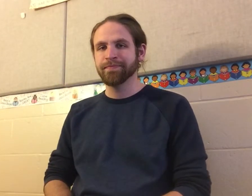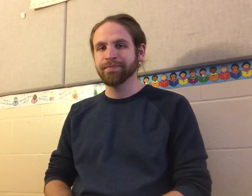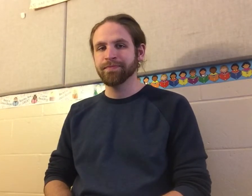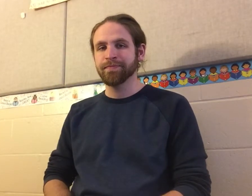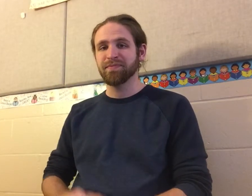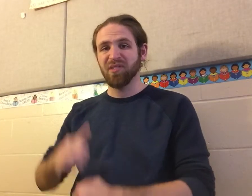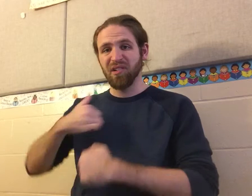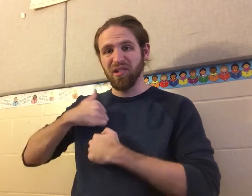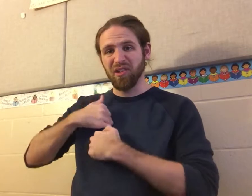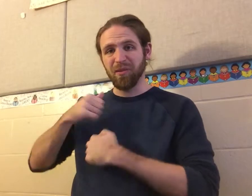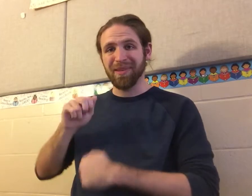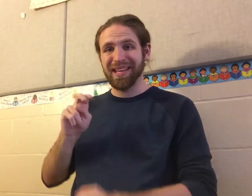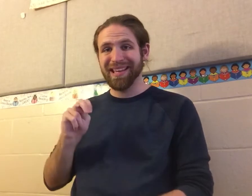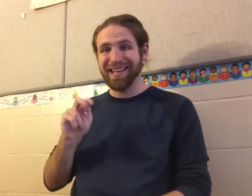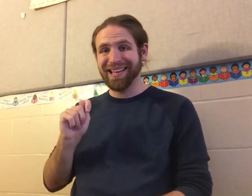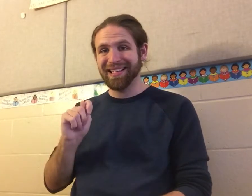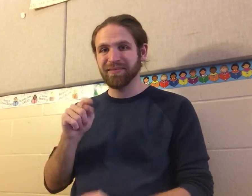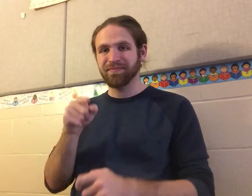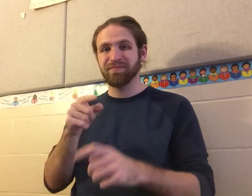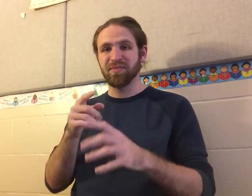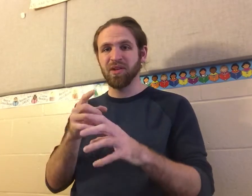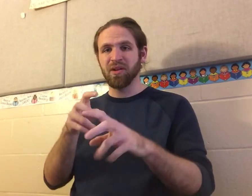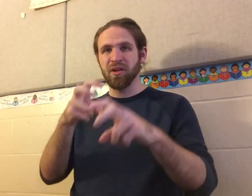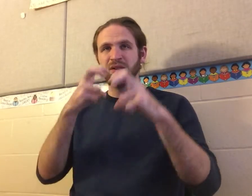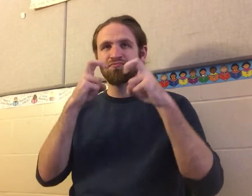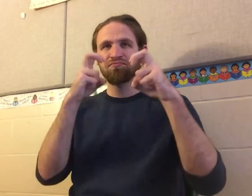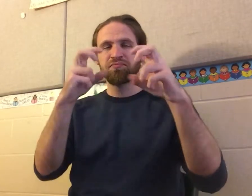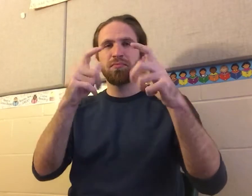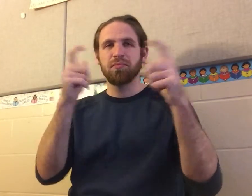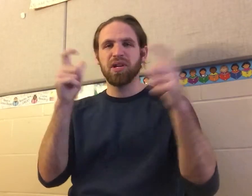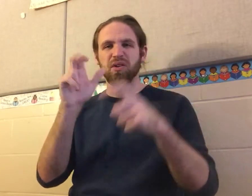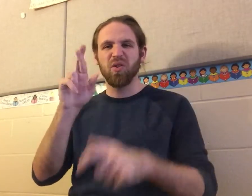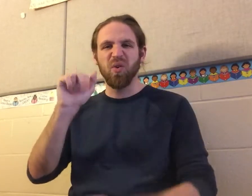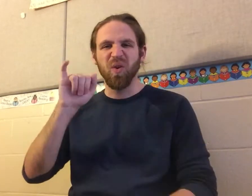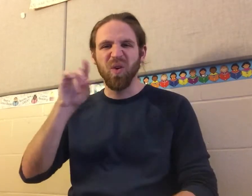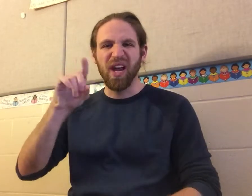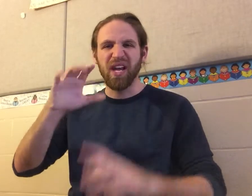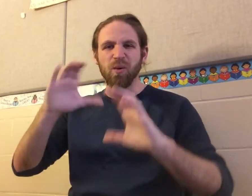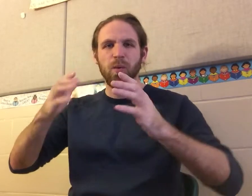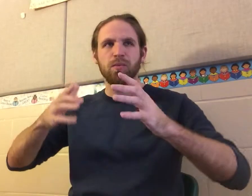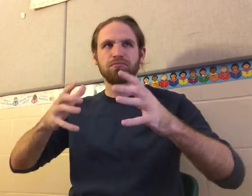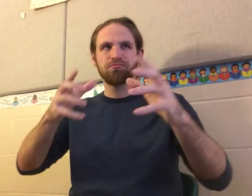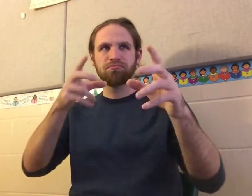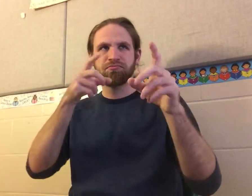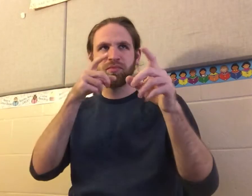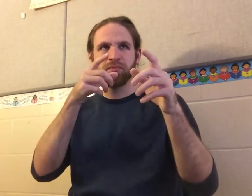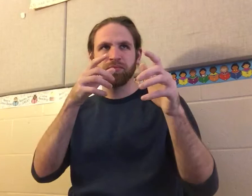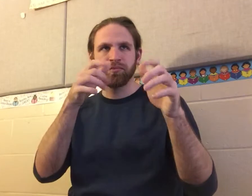Army ants travel in big raiding parties that cooperate to hunt prey.